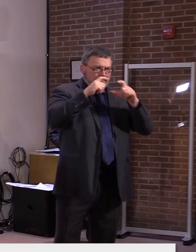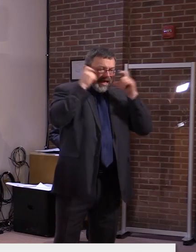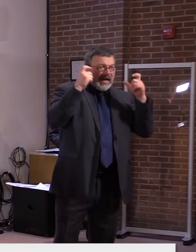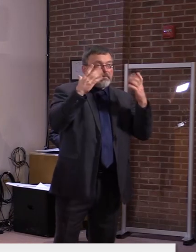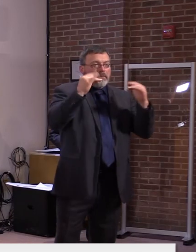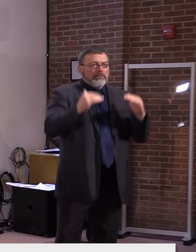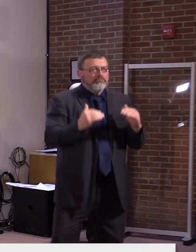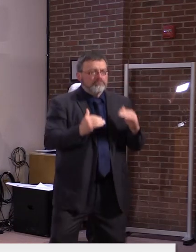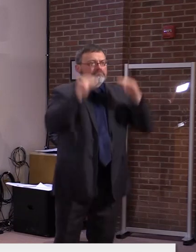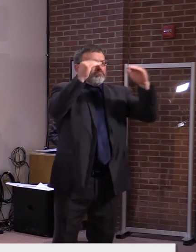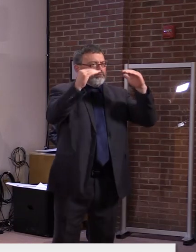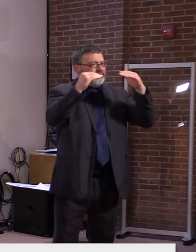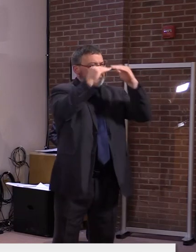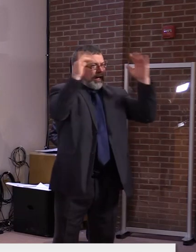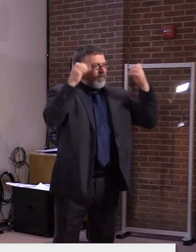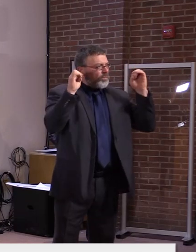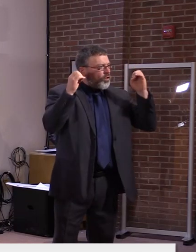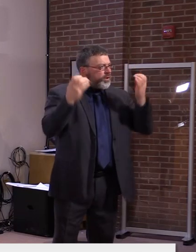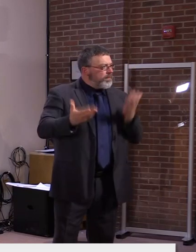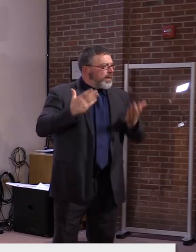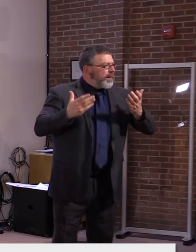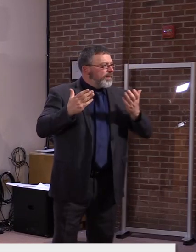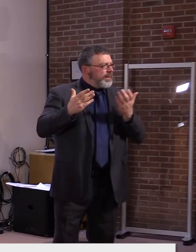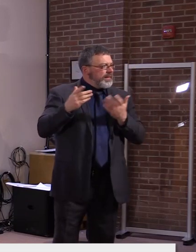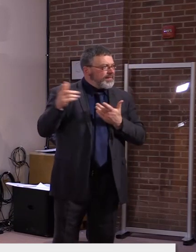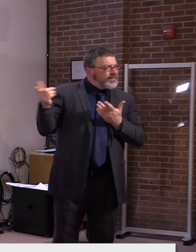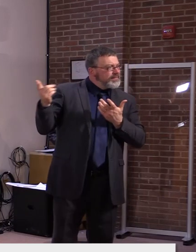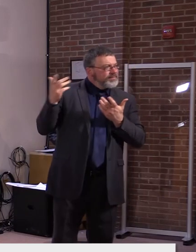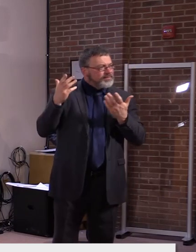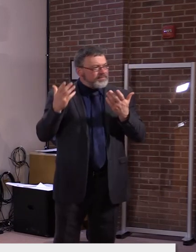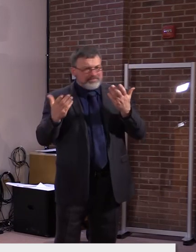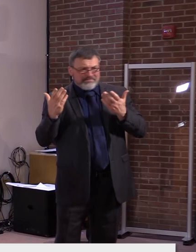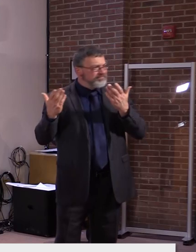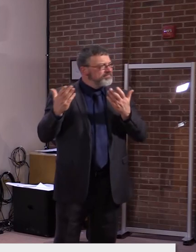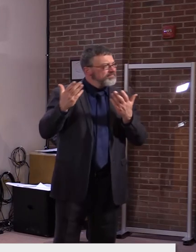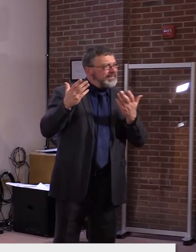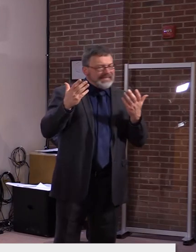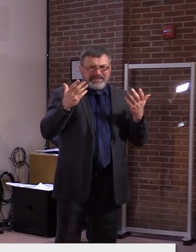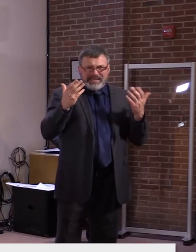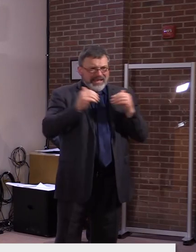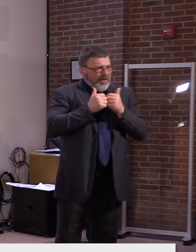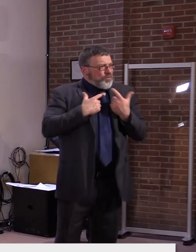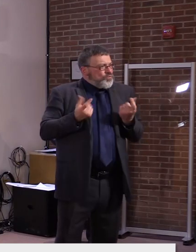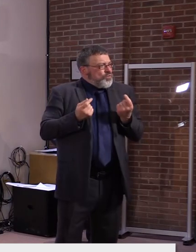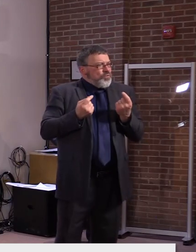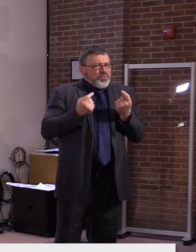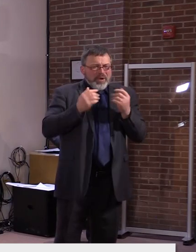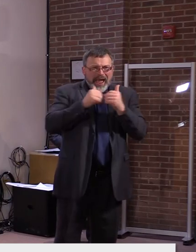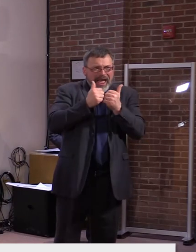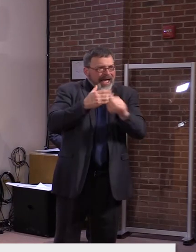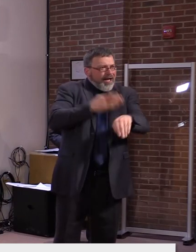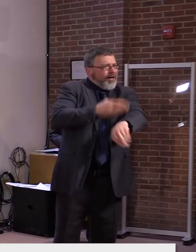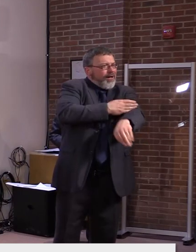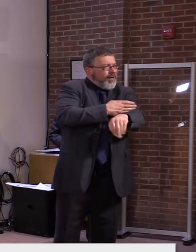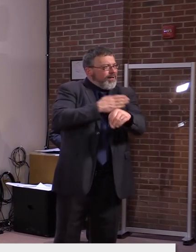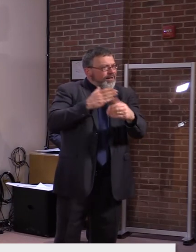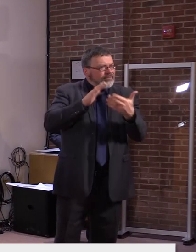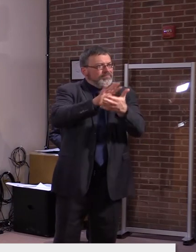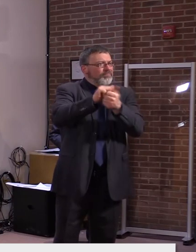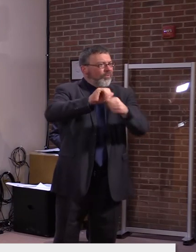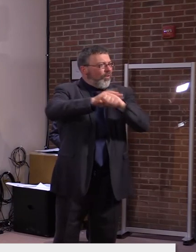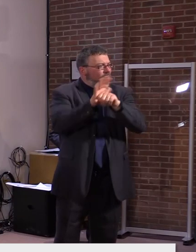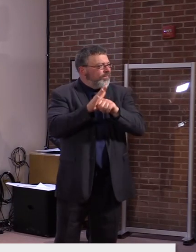Is there anything that can be done beyond just weathering the storm we're going through until it gets better? Yeah, I think we're doing everything that we